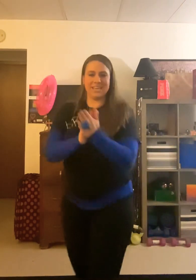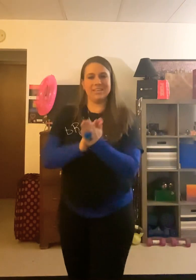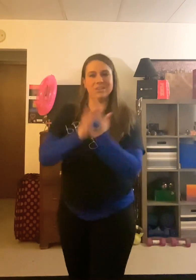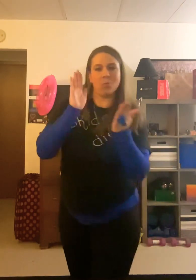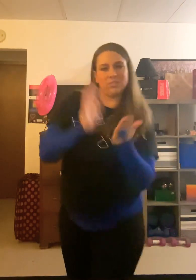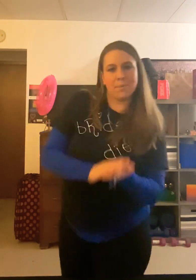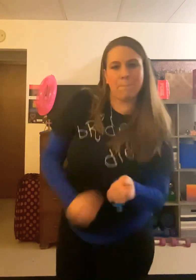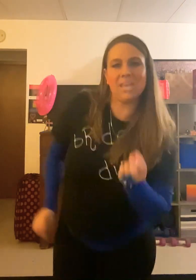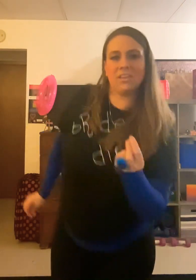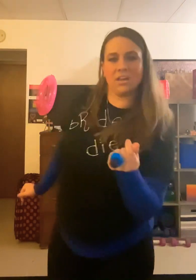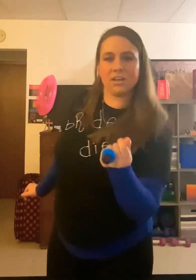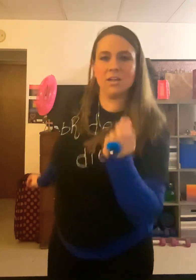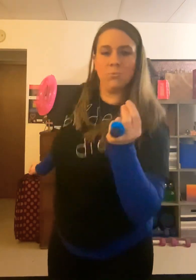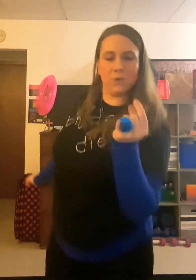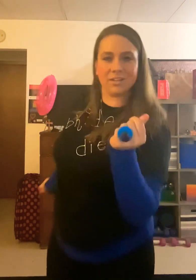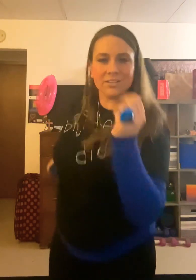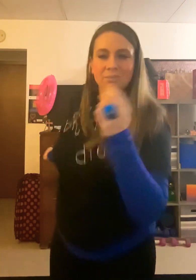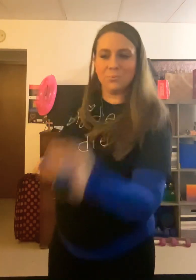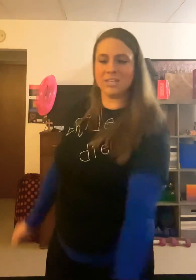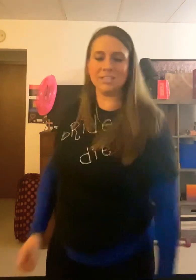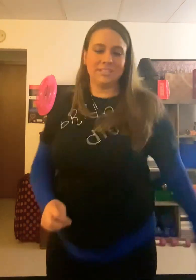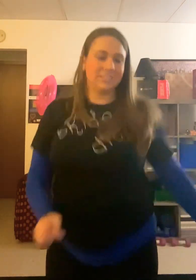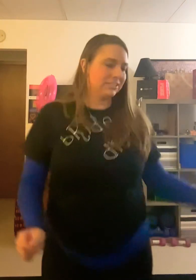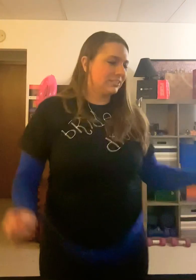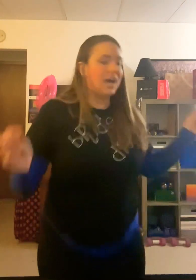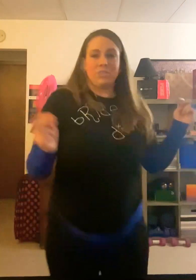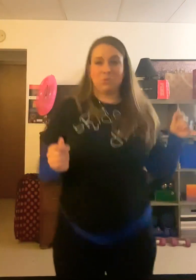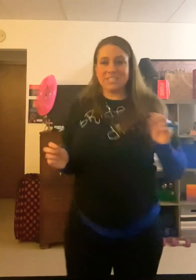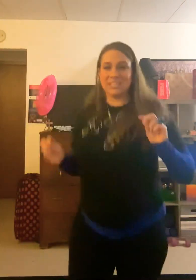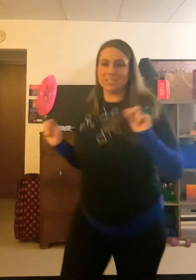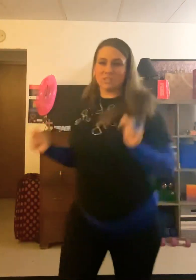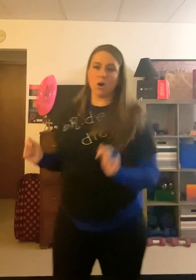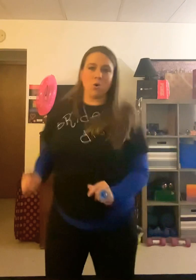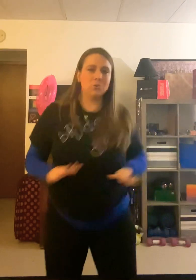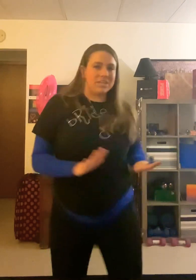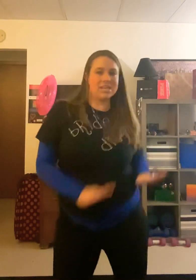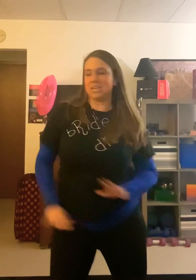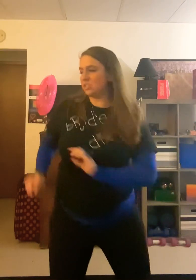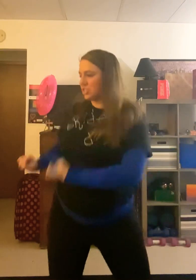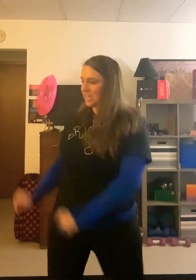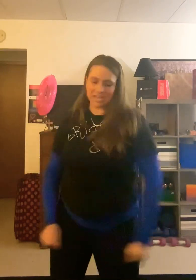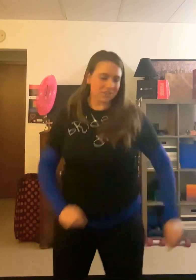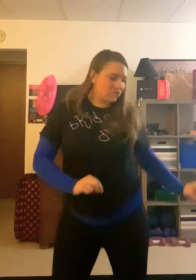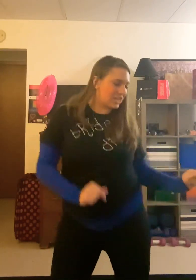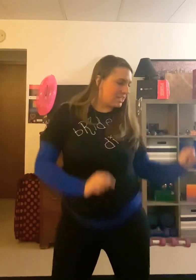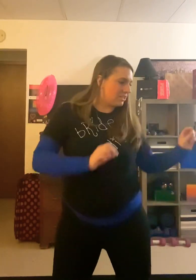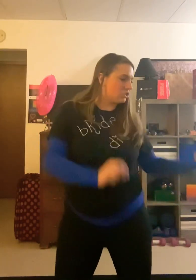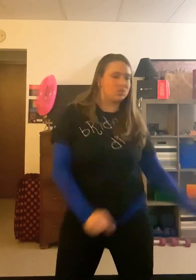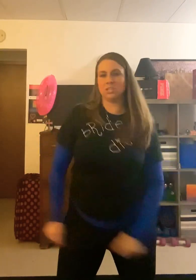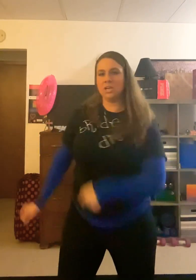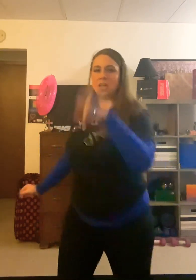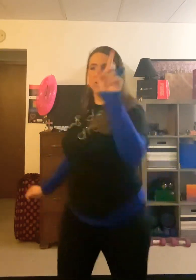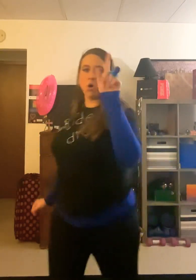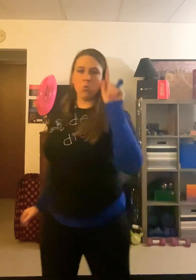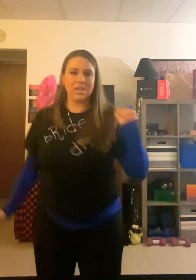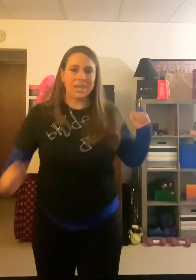in Olympia. What, what? 360 Kish, Kish, Kish. No, we